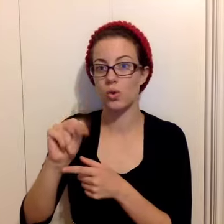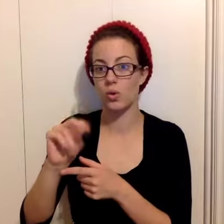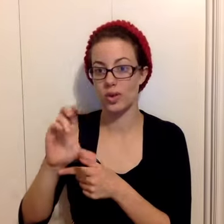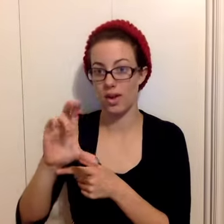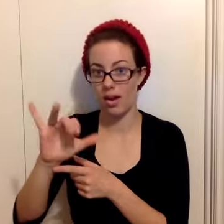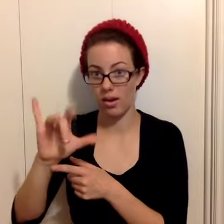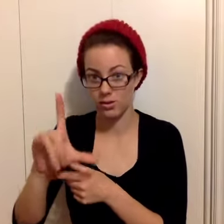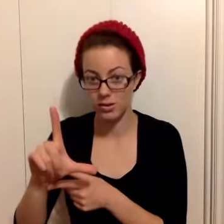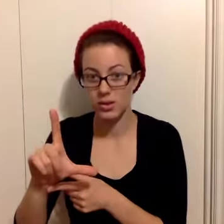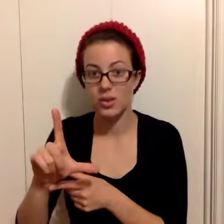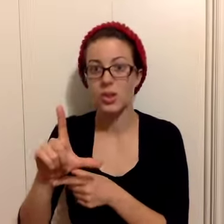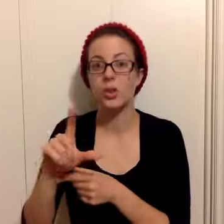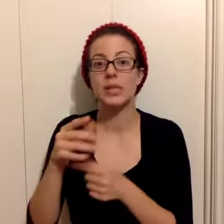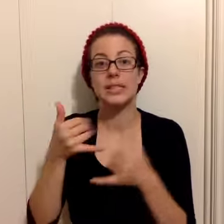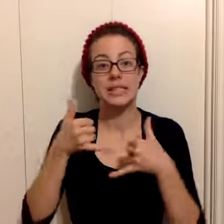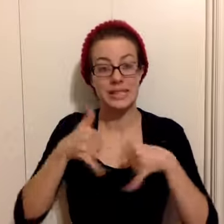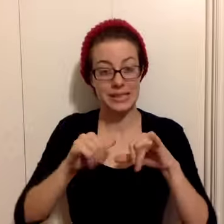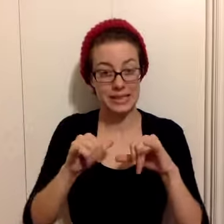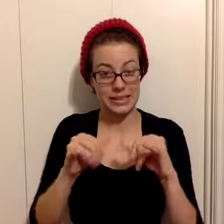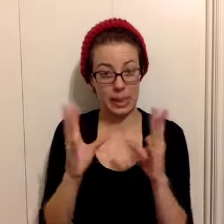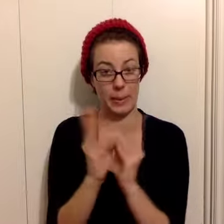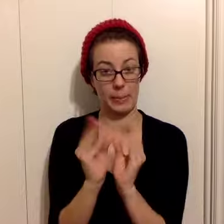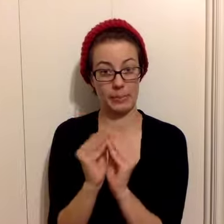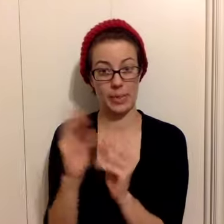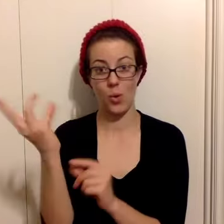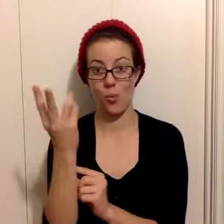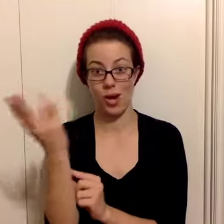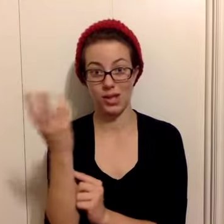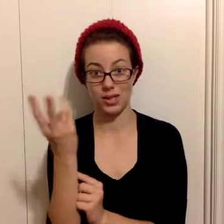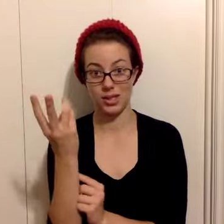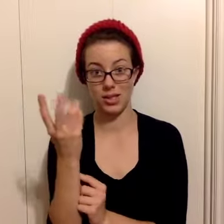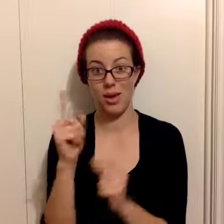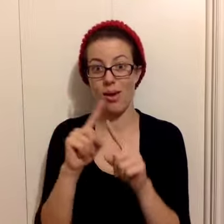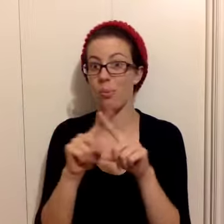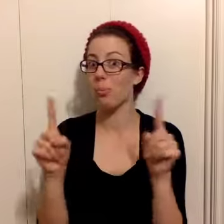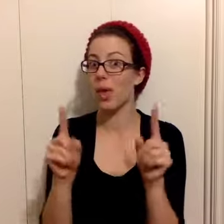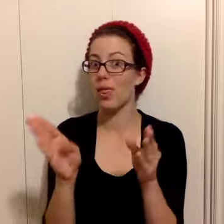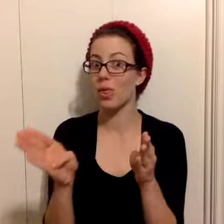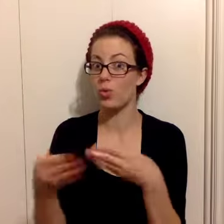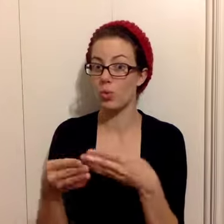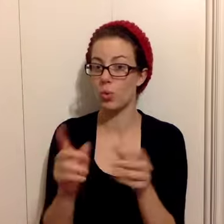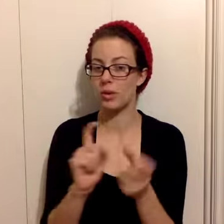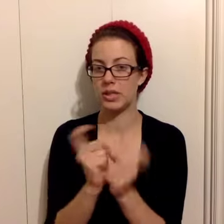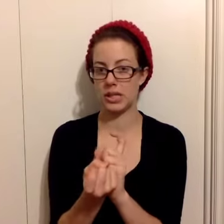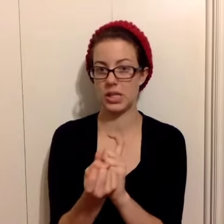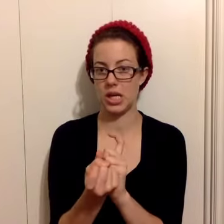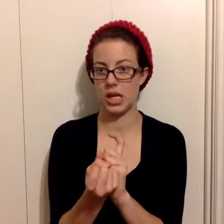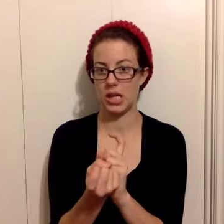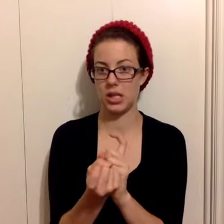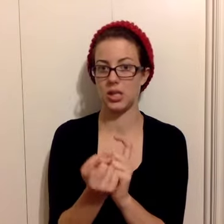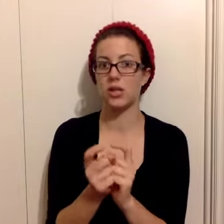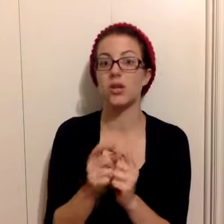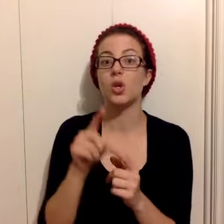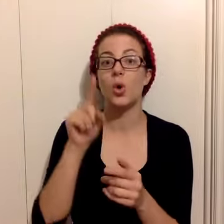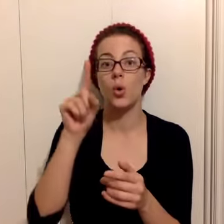changed. So check the bulletin board for the new information. I guess